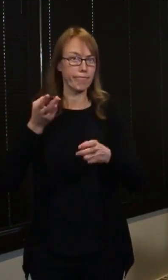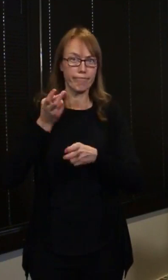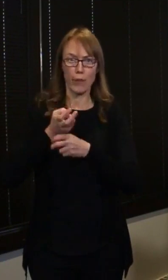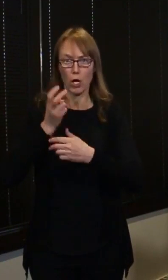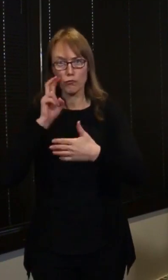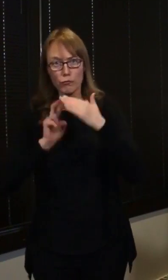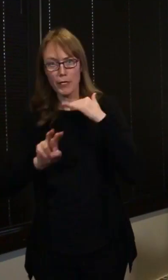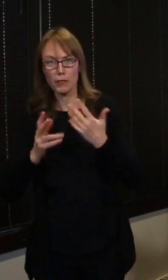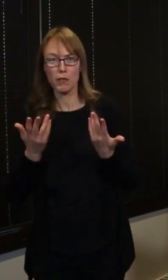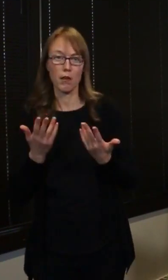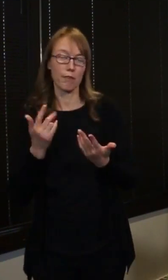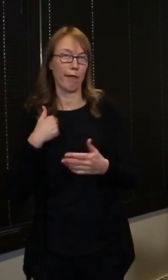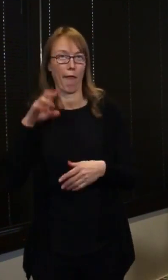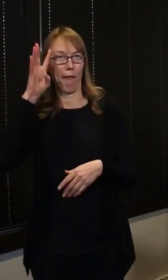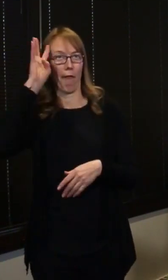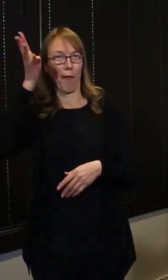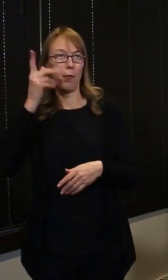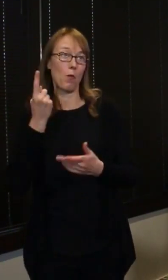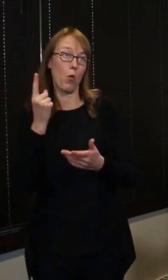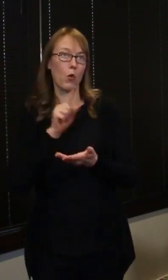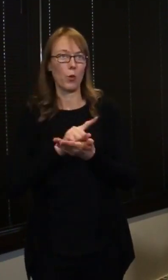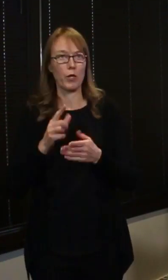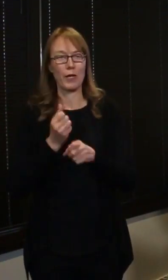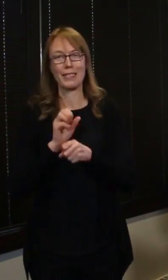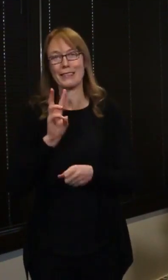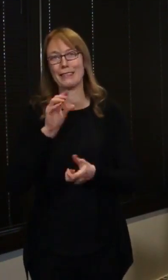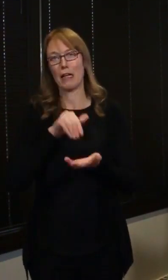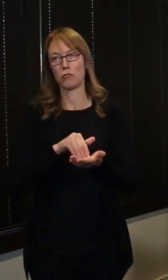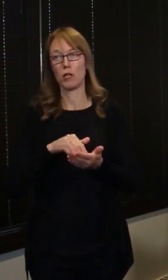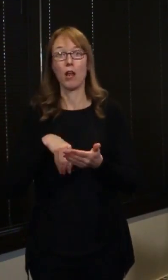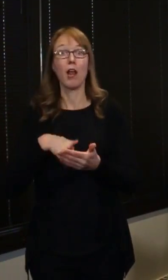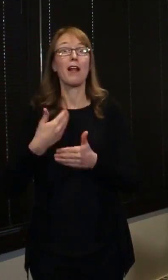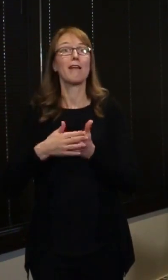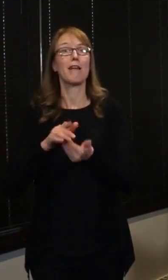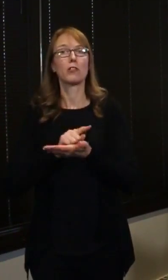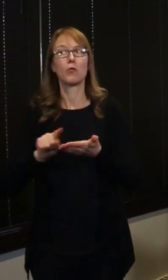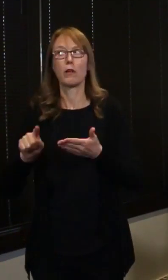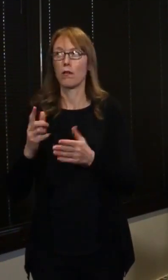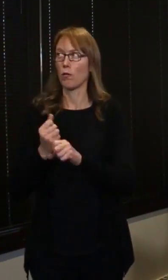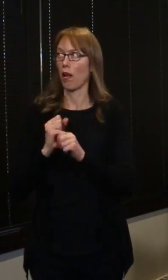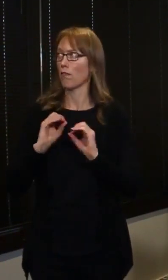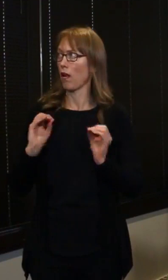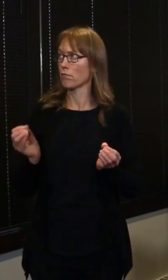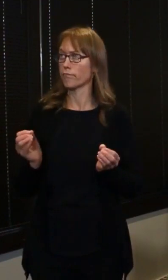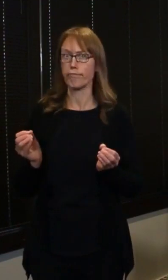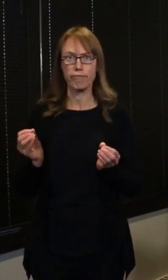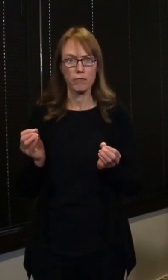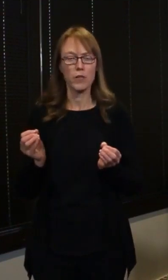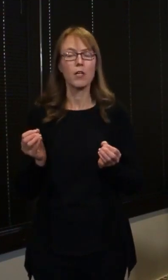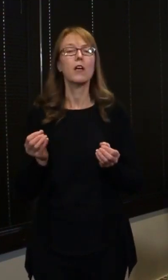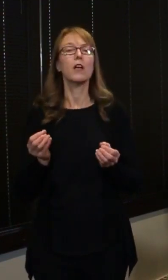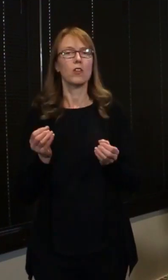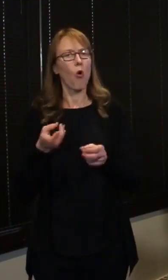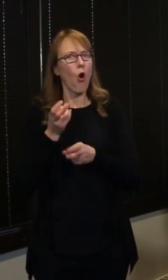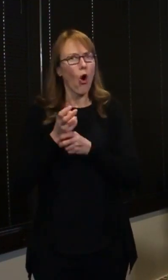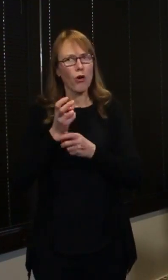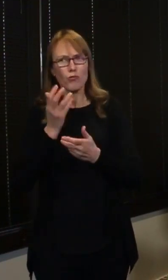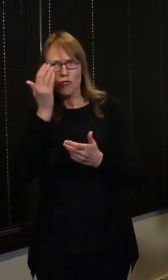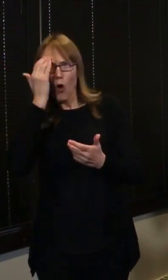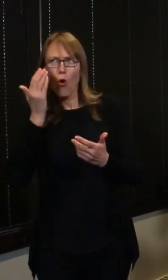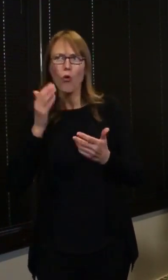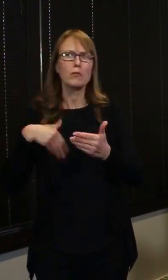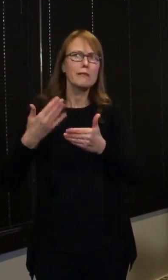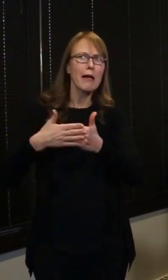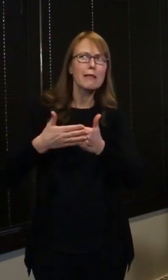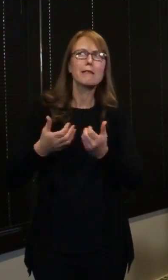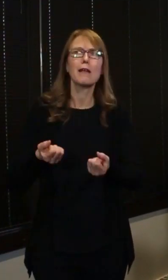just making this up, 6,000 doses, and the next week you could end up getting none. And so it's a little bit difficult to say whether it's going to be more or less,